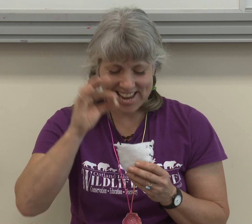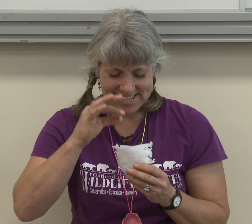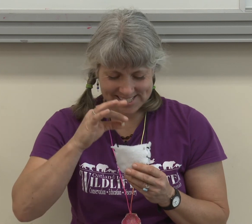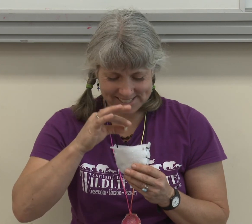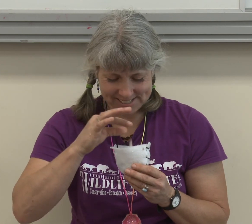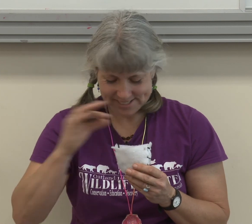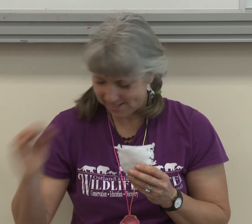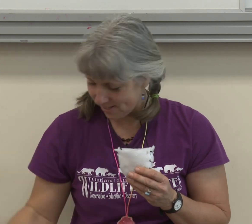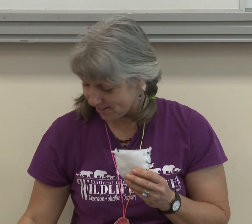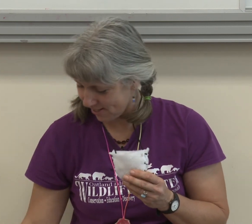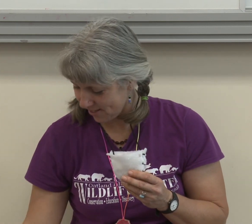8,